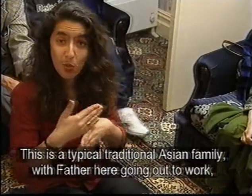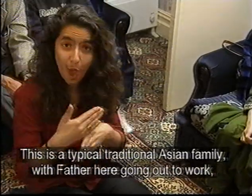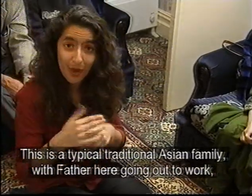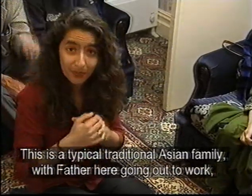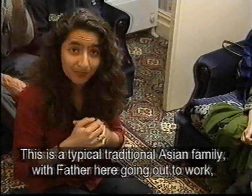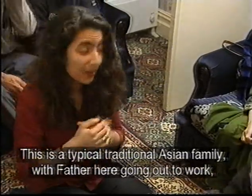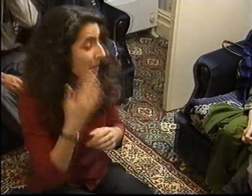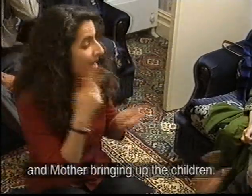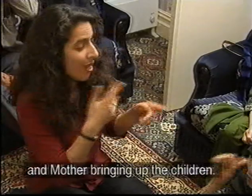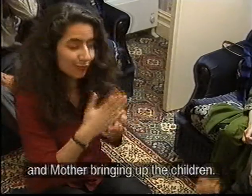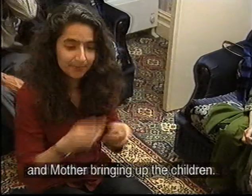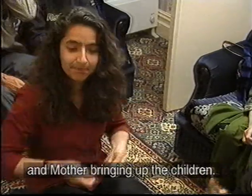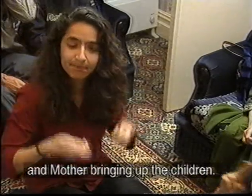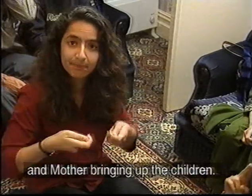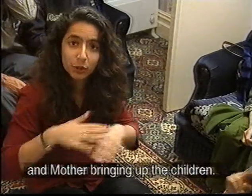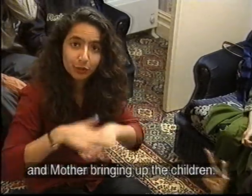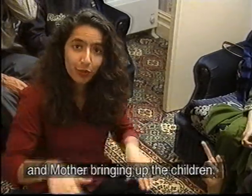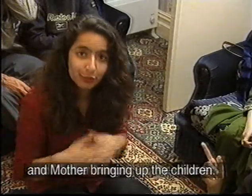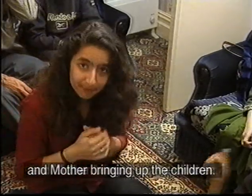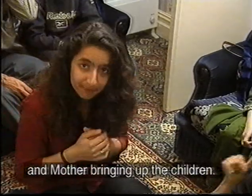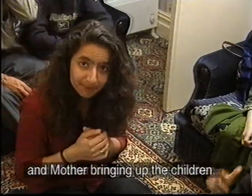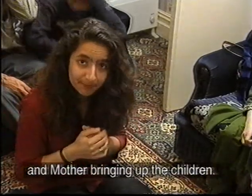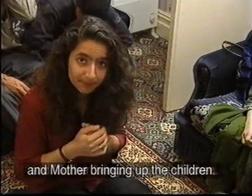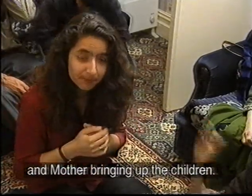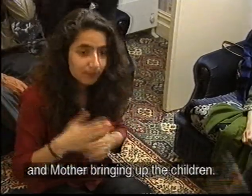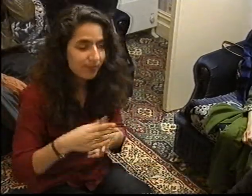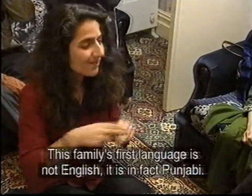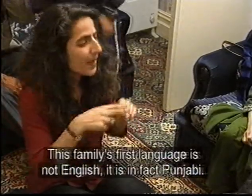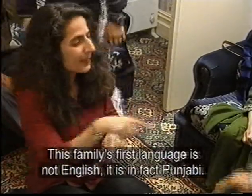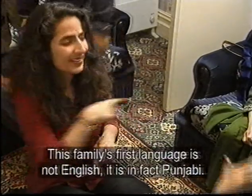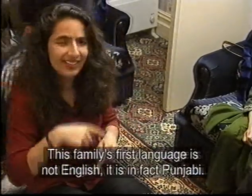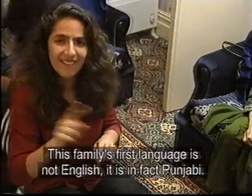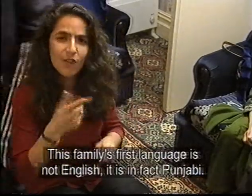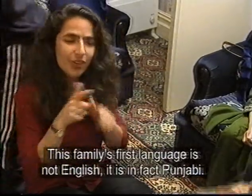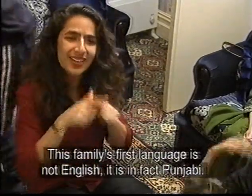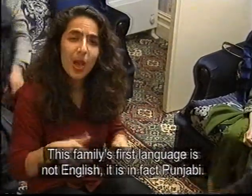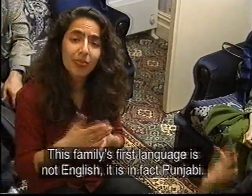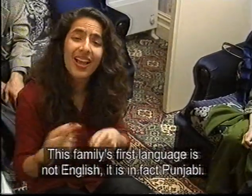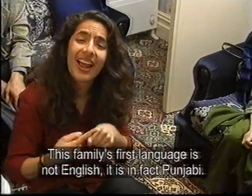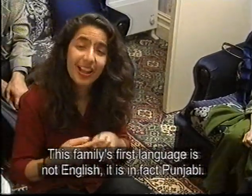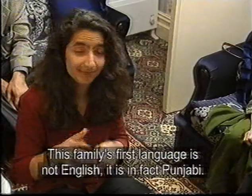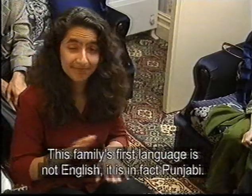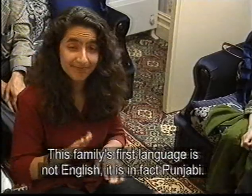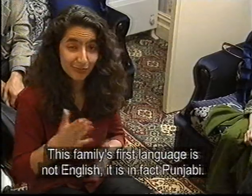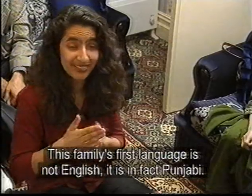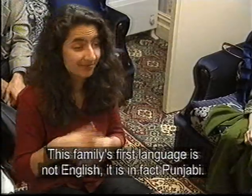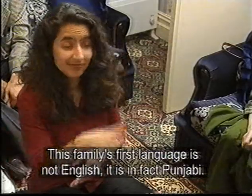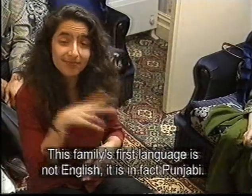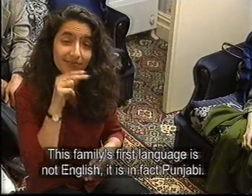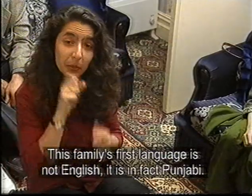work and mother bringing up the children. This family's first language is not English. It is, in